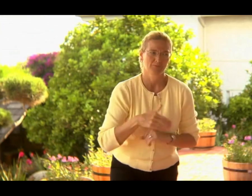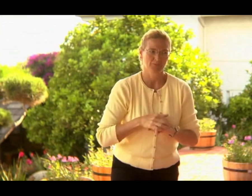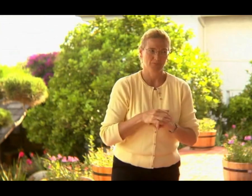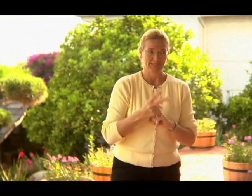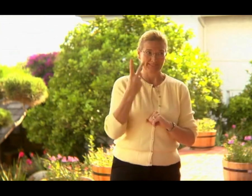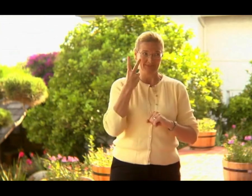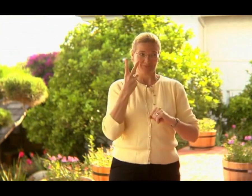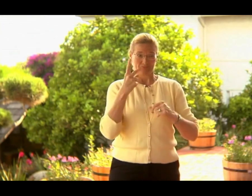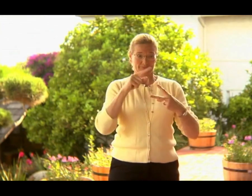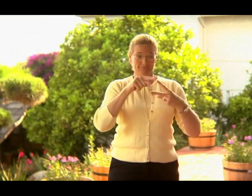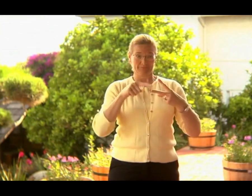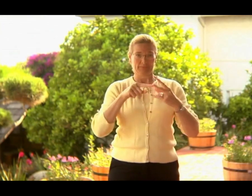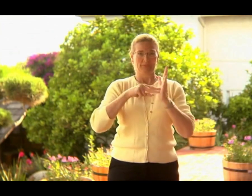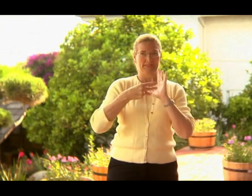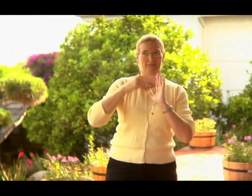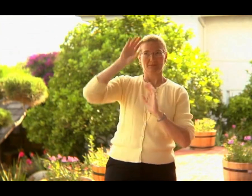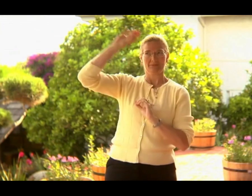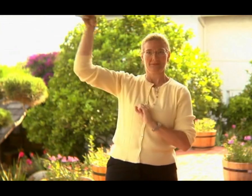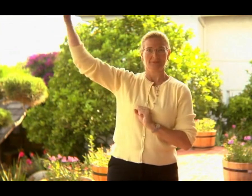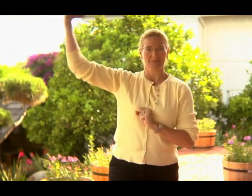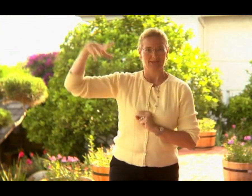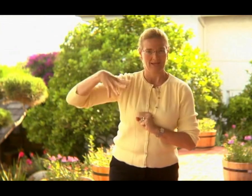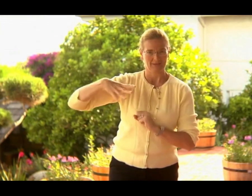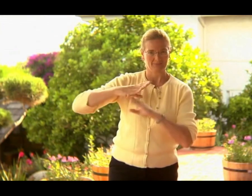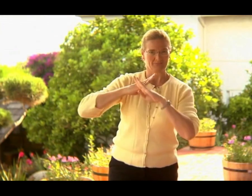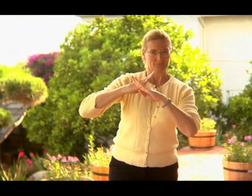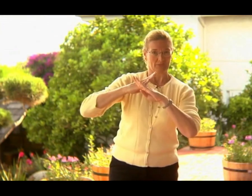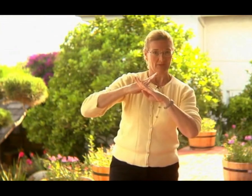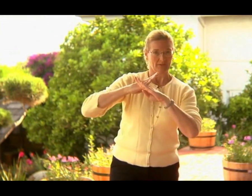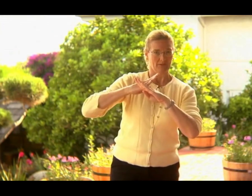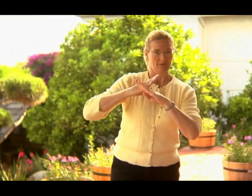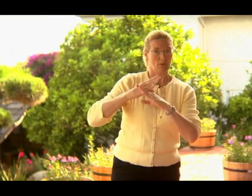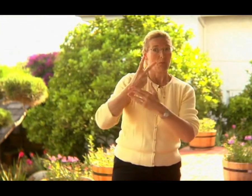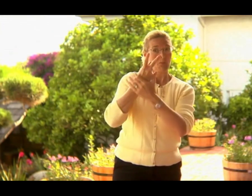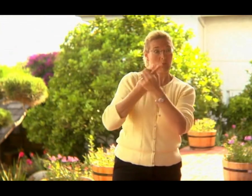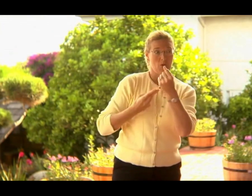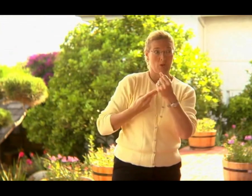better. Your skin must be protected from these two rays that cause skin damage.